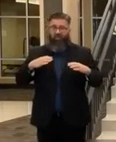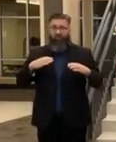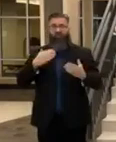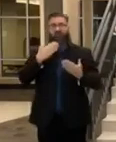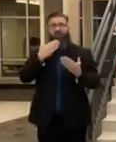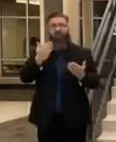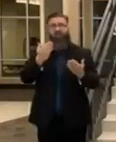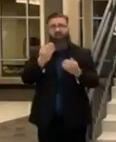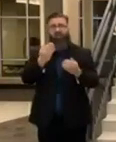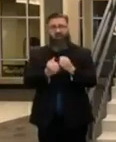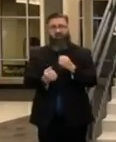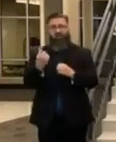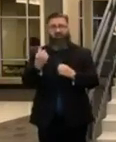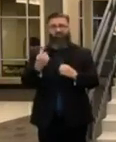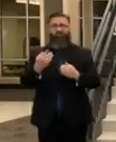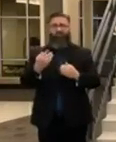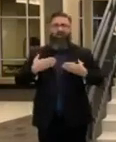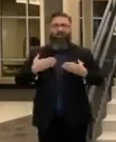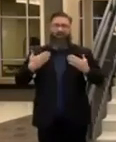holidays.